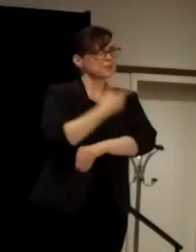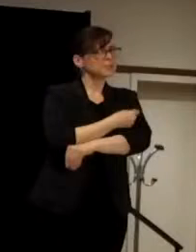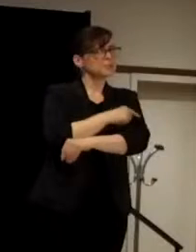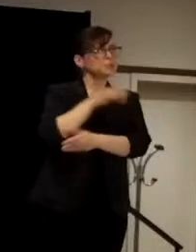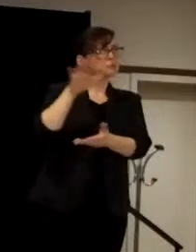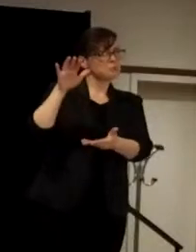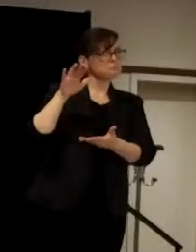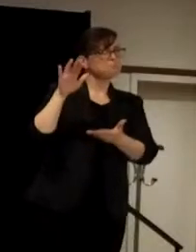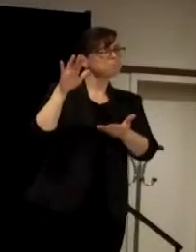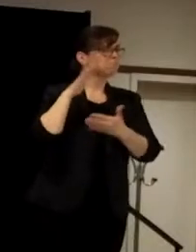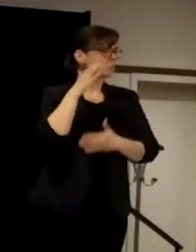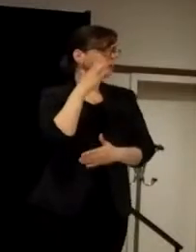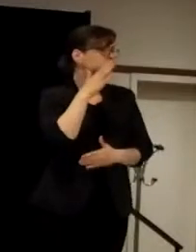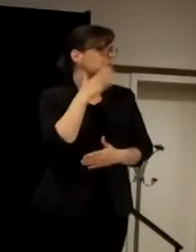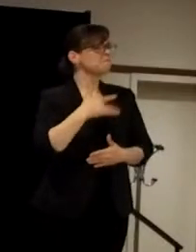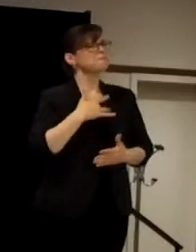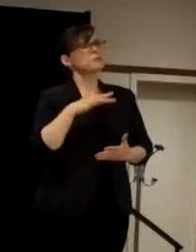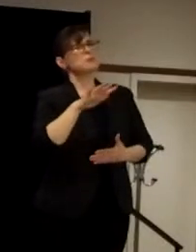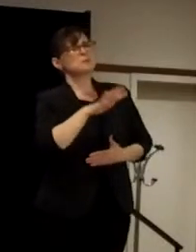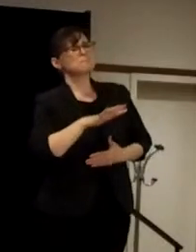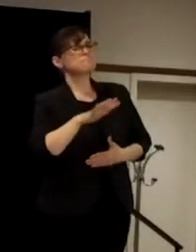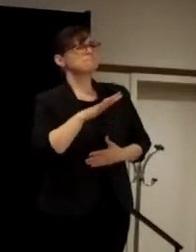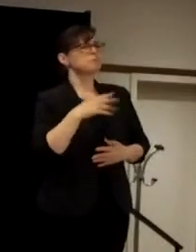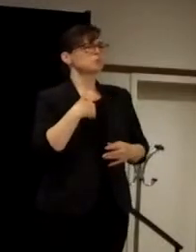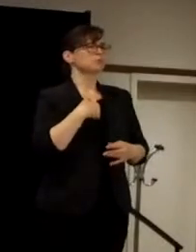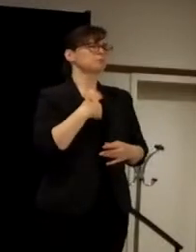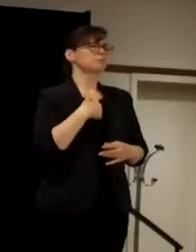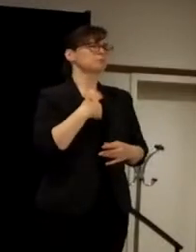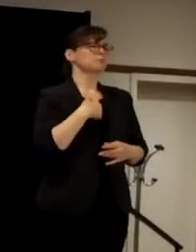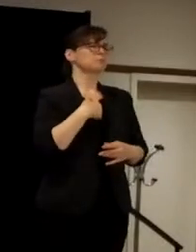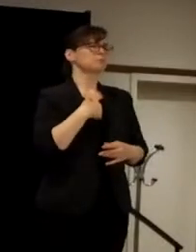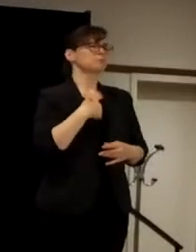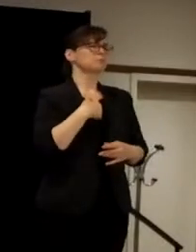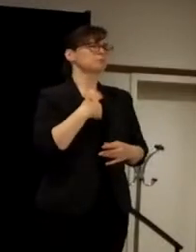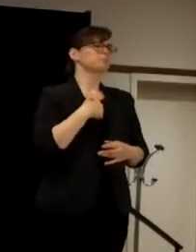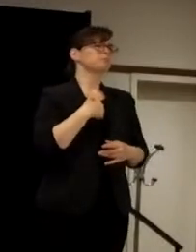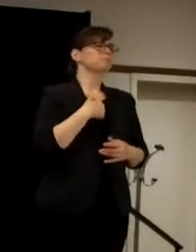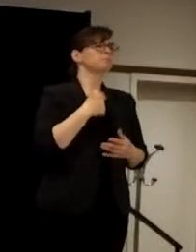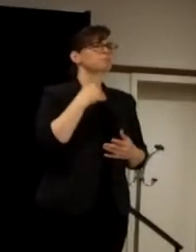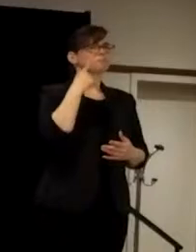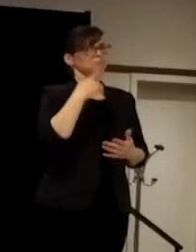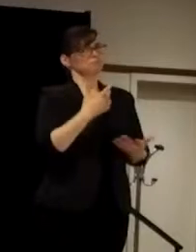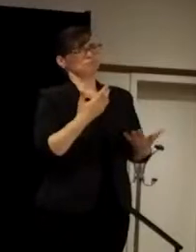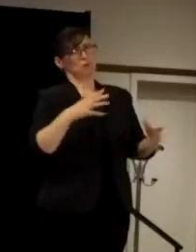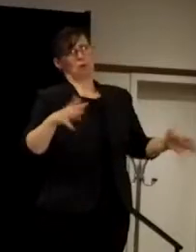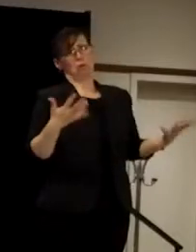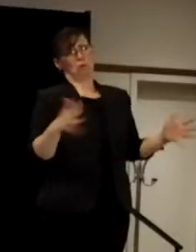where we'll have to really start getting proactive and going.